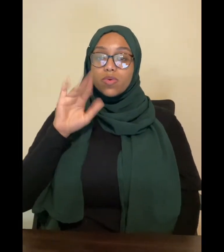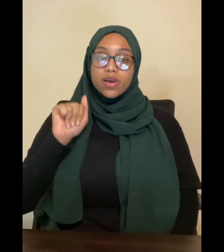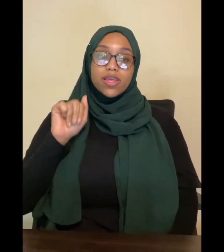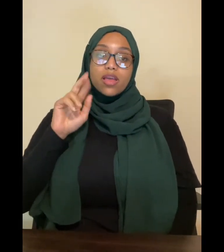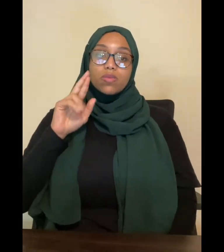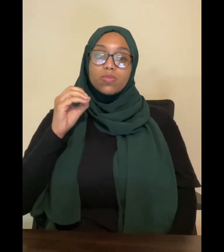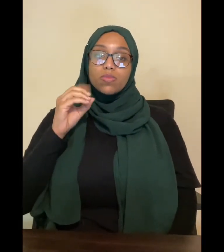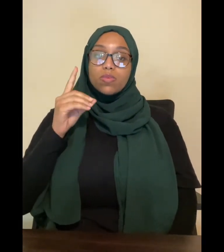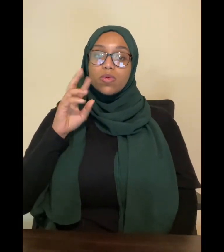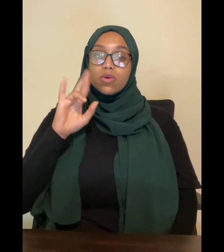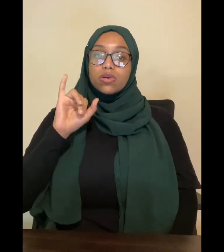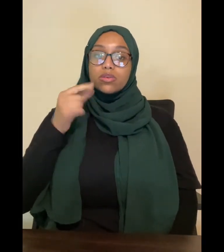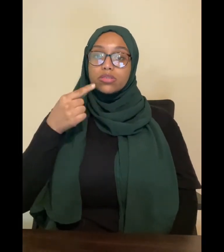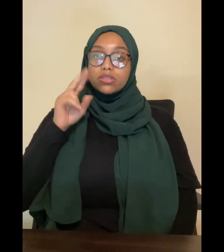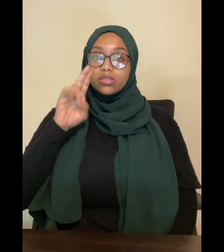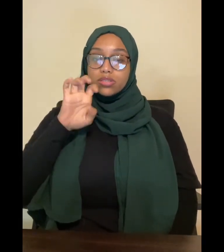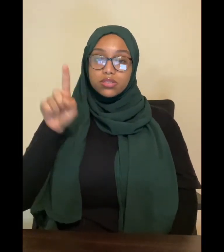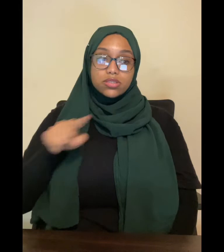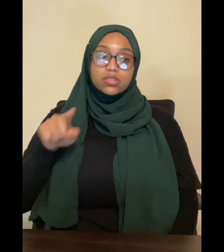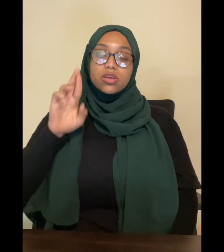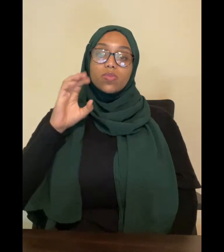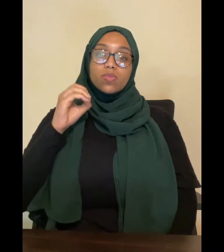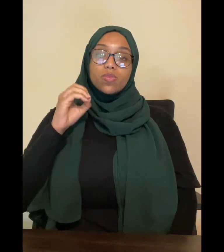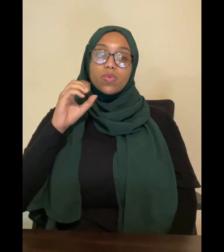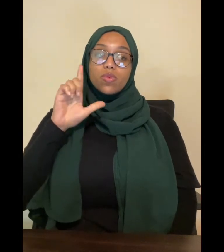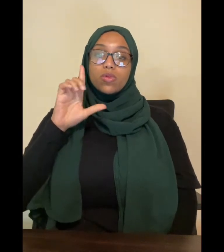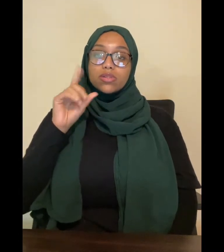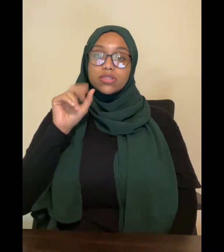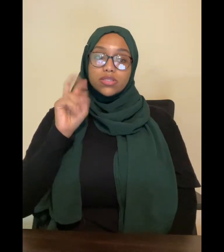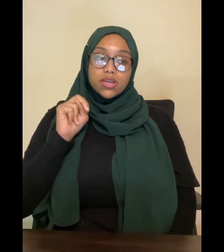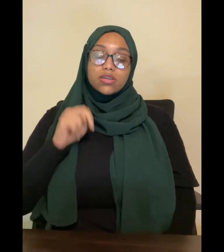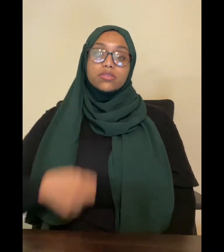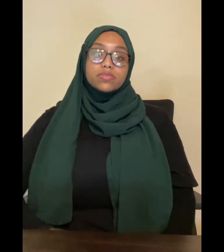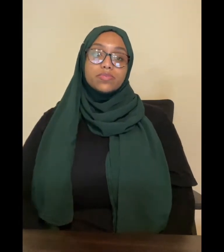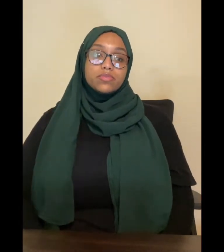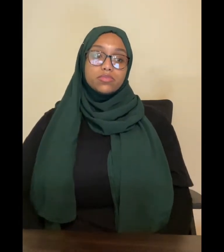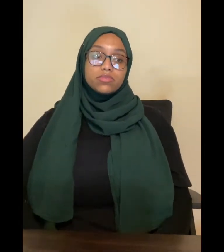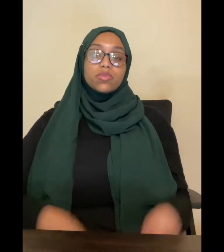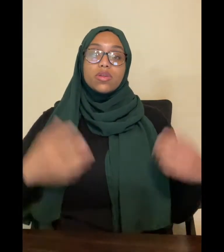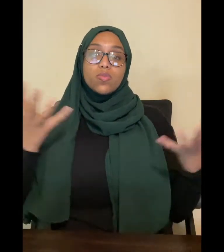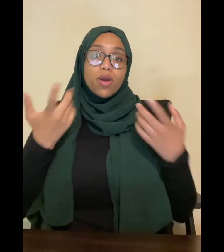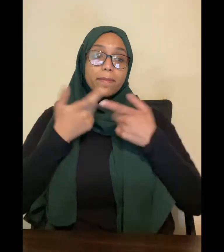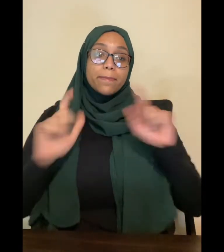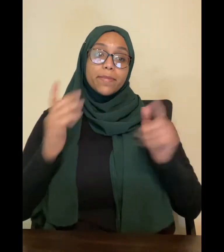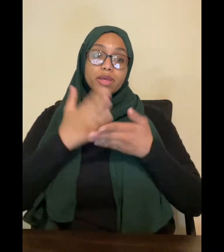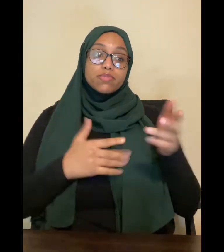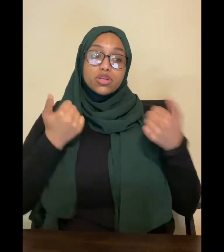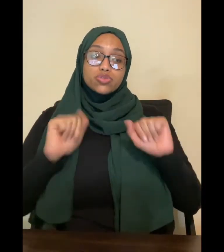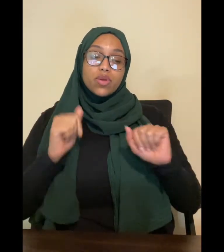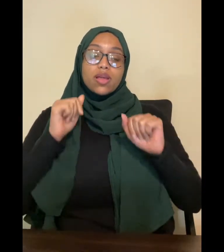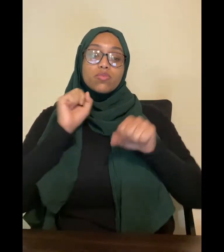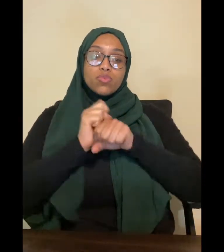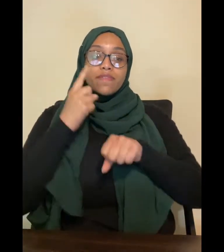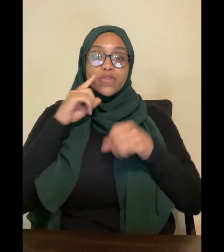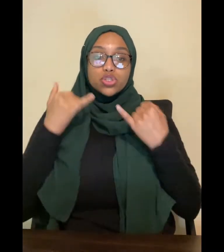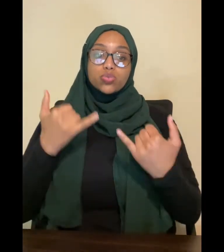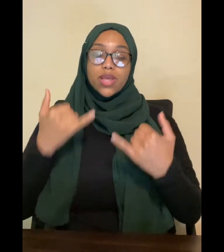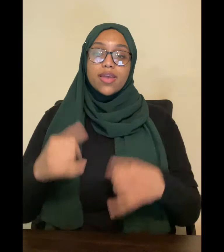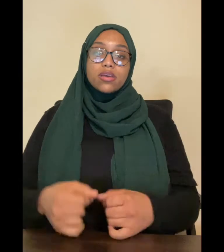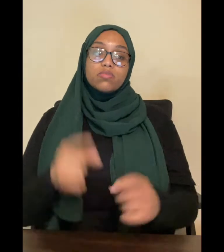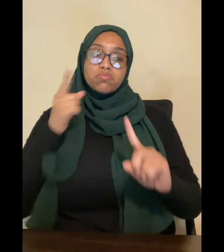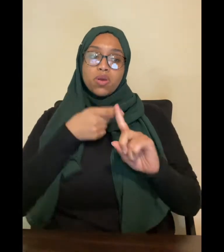Hello, I'm Victoria Rodriguez Roldan, and a big part of what I am trying to work on here